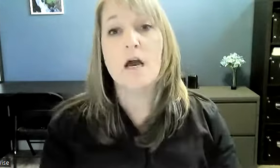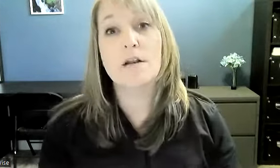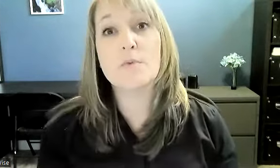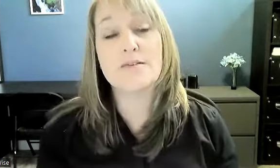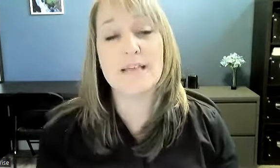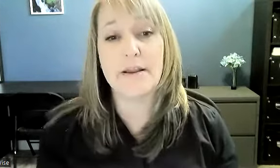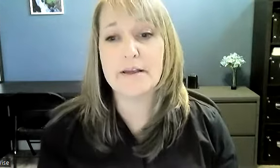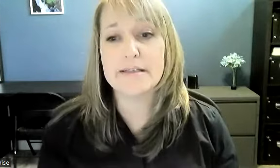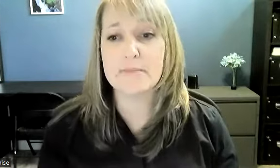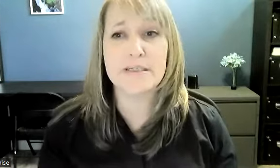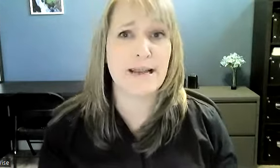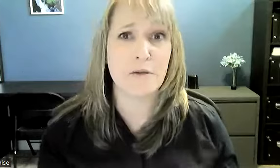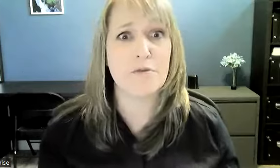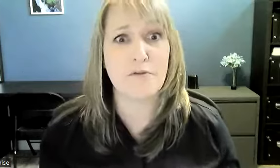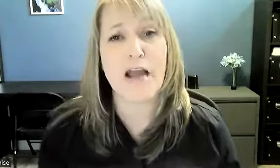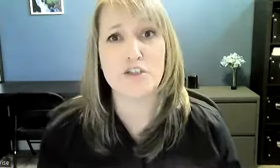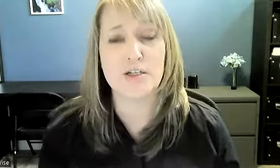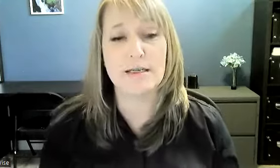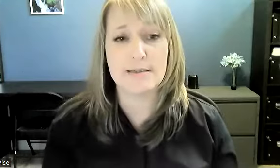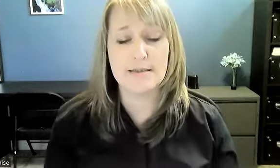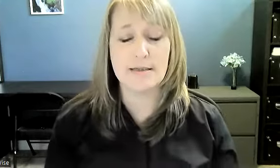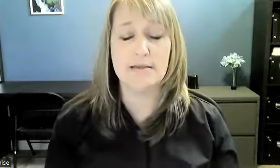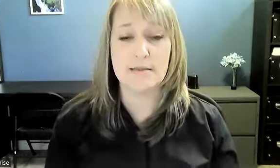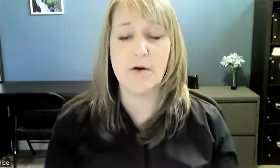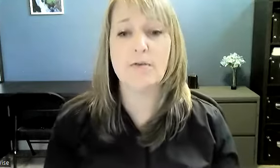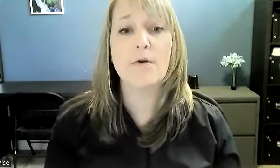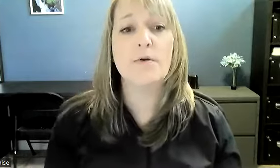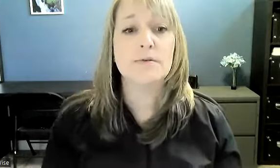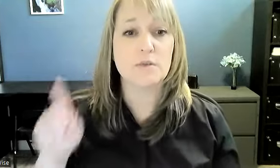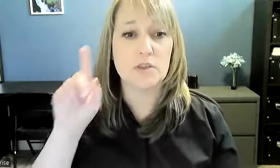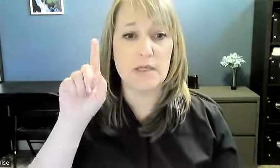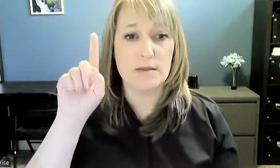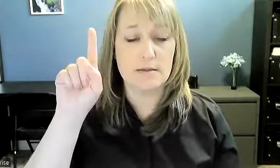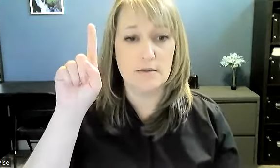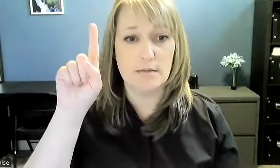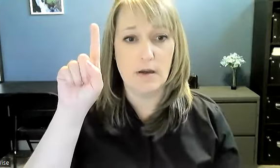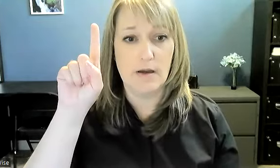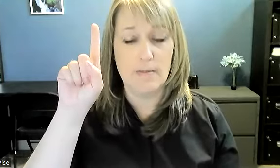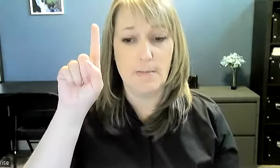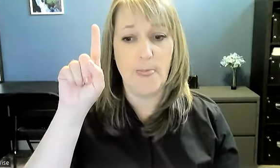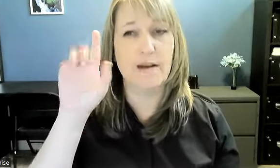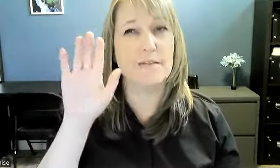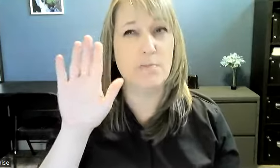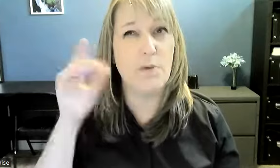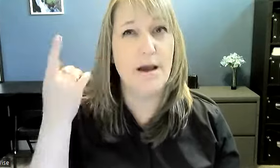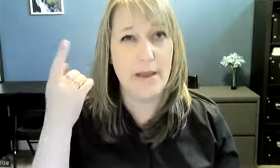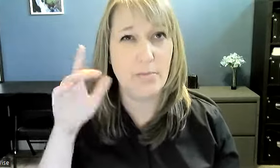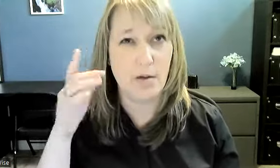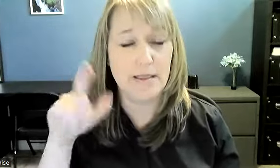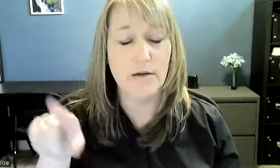Another way of signing it is simply signing the fraction itself, which is, and I've seen palm out and palm in on